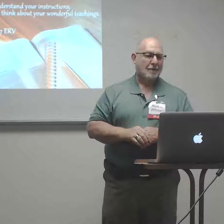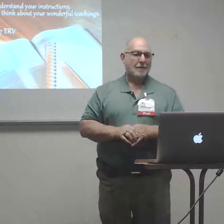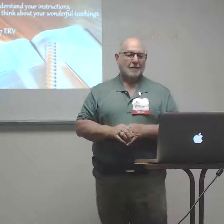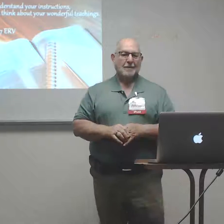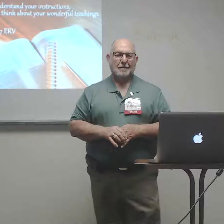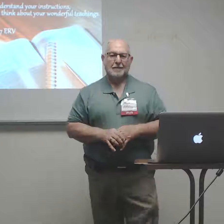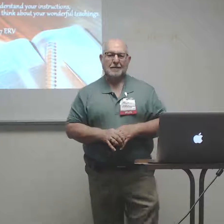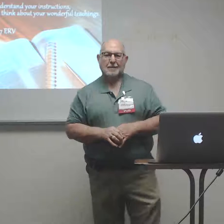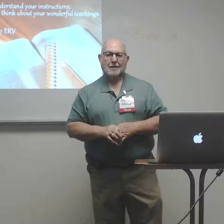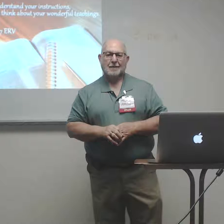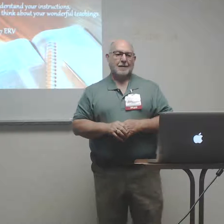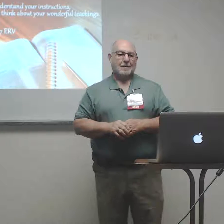she's just very skilled at that.